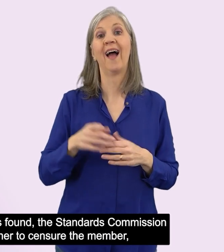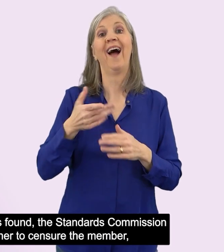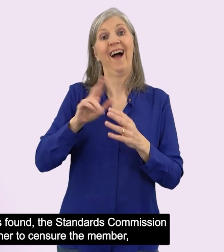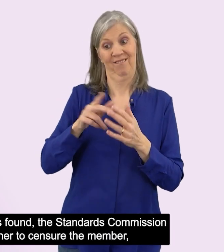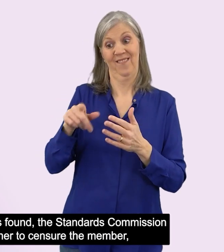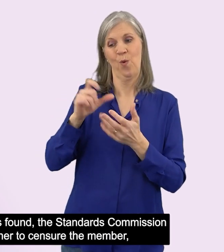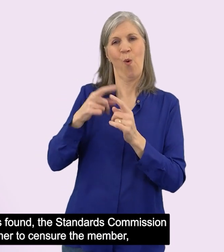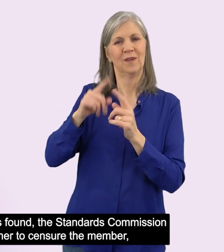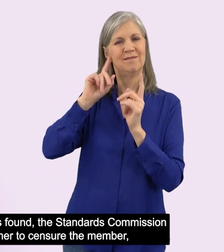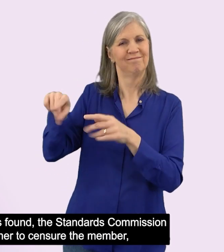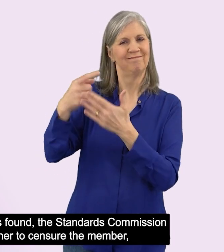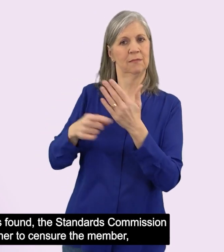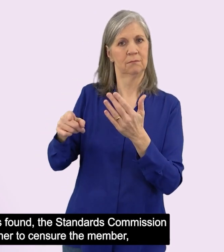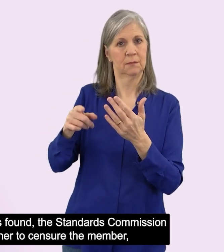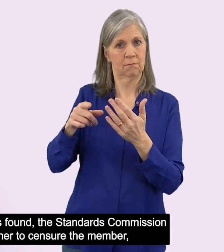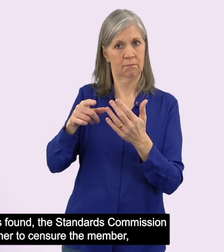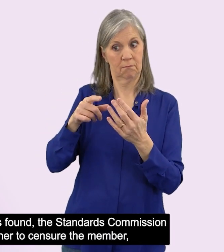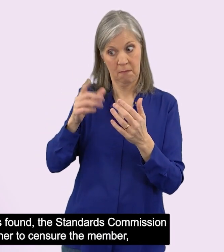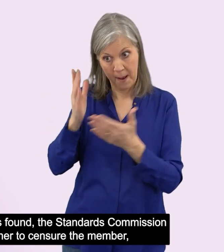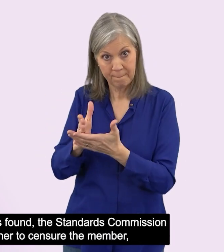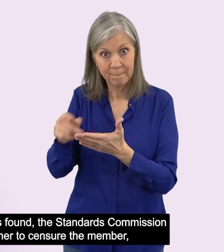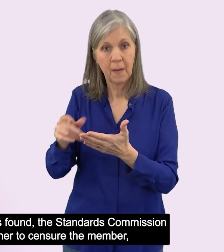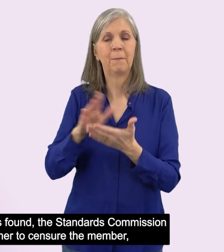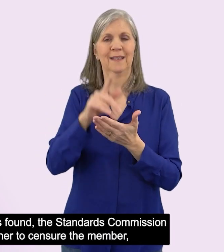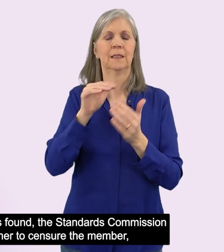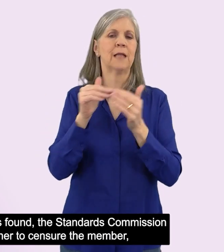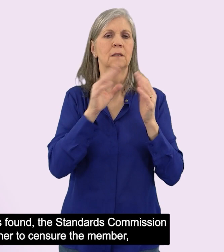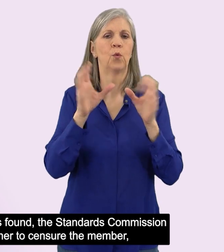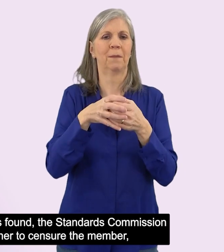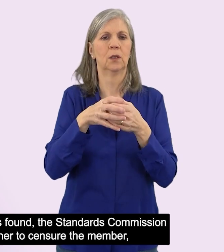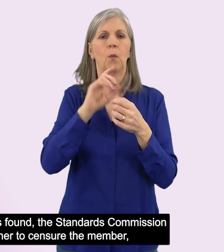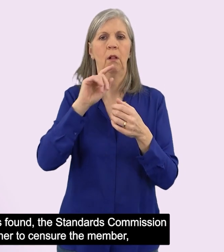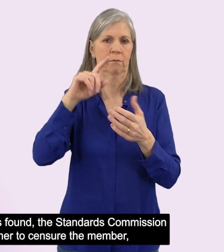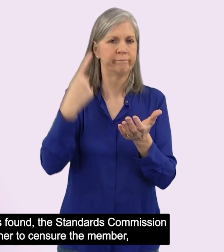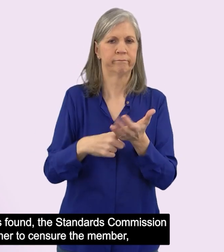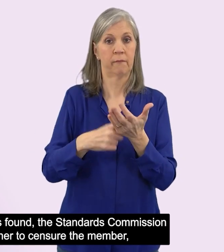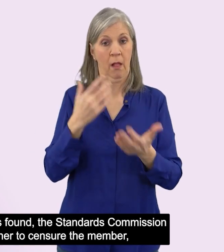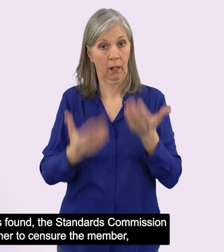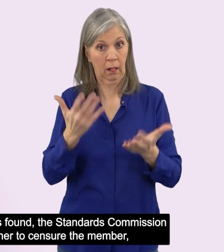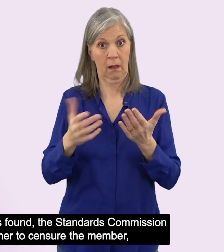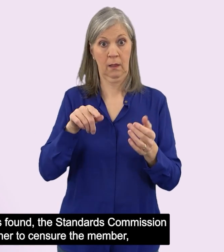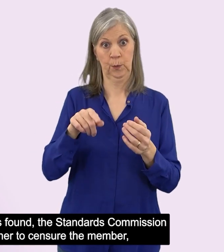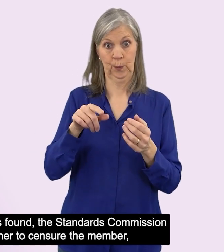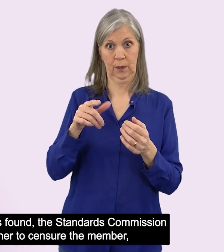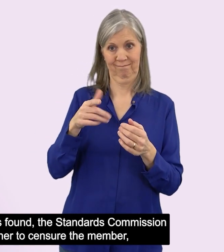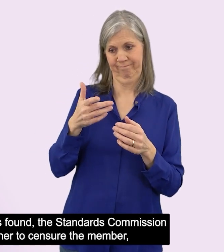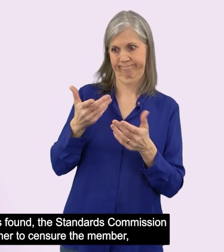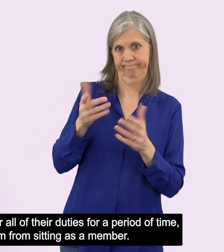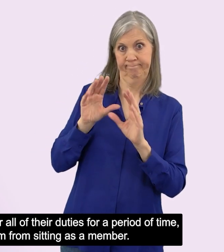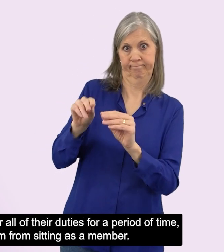If a breach of the code is found, the Standards Commission will decide whether to censor the member, suspend them for some or